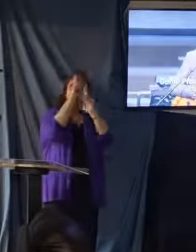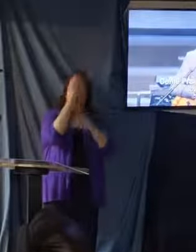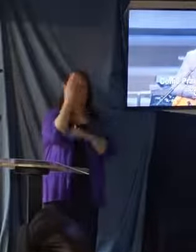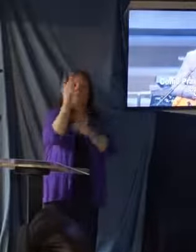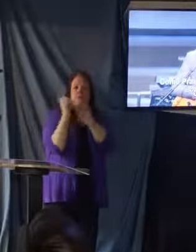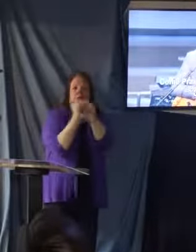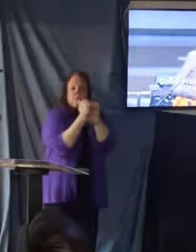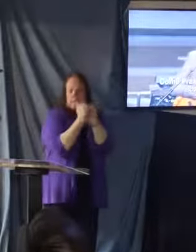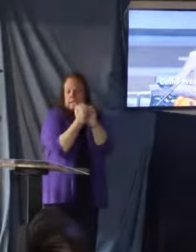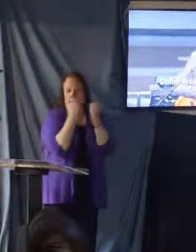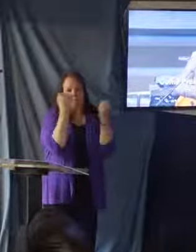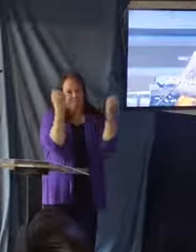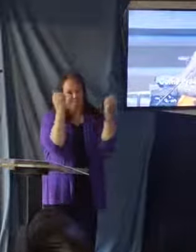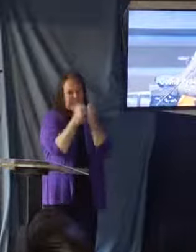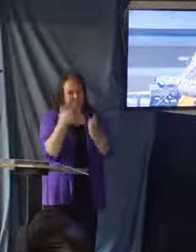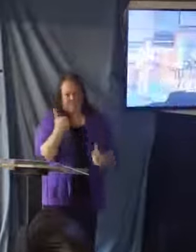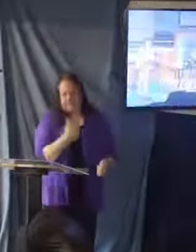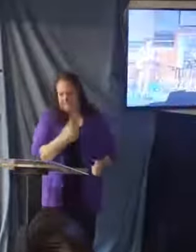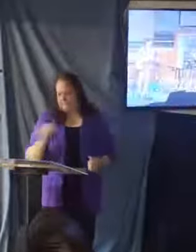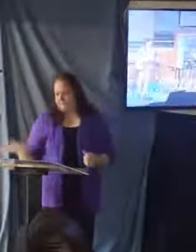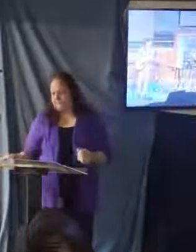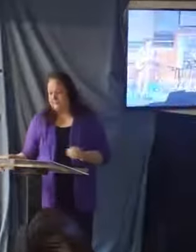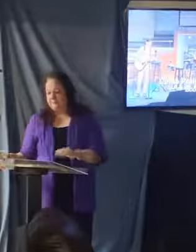God together.